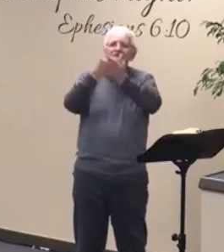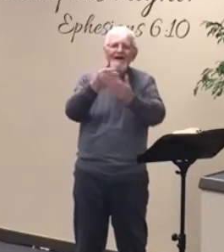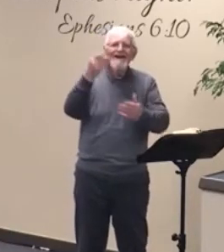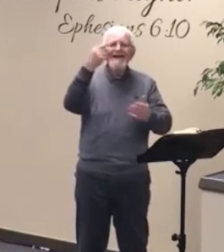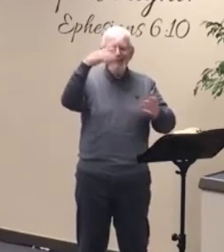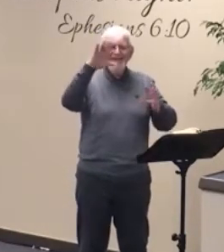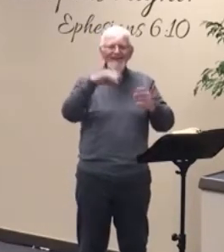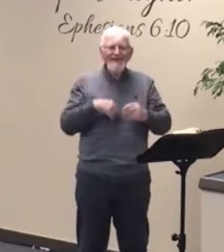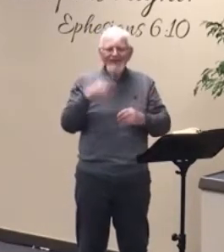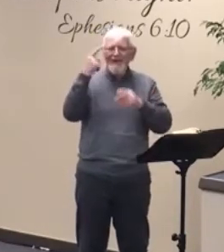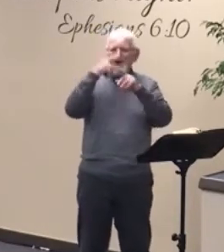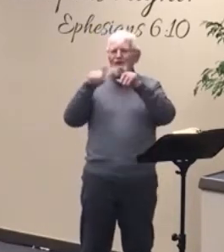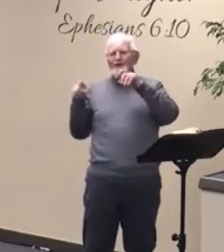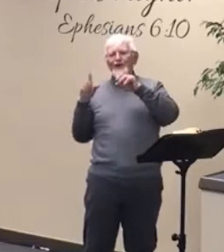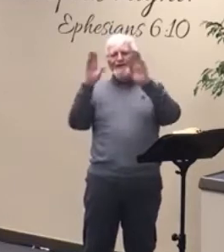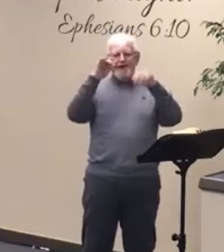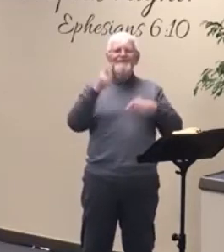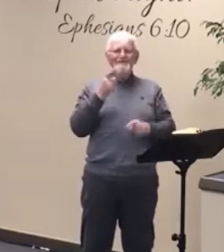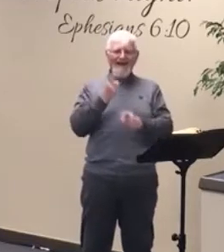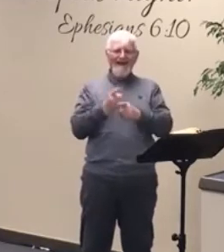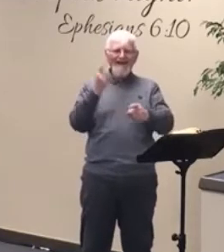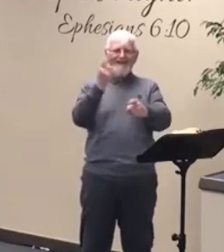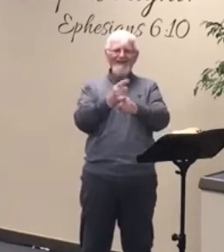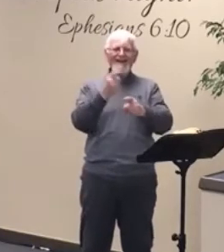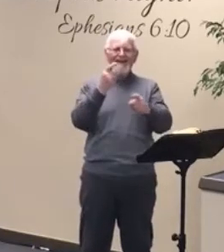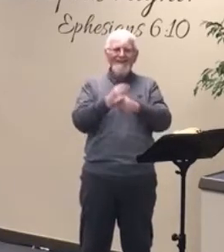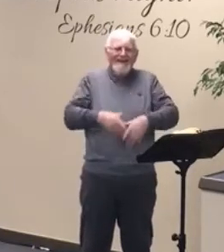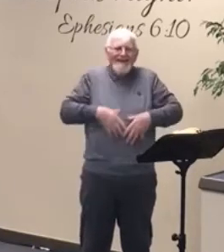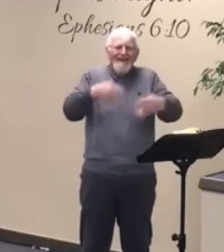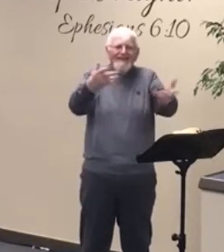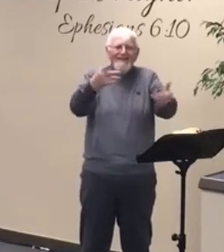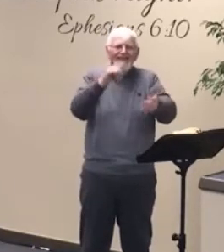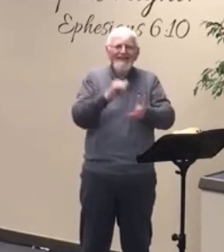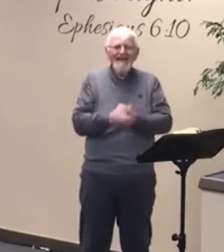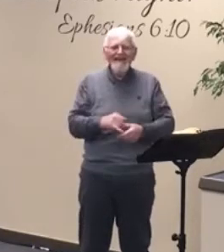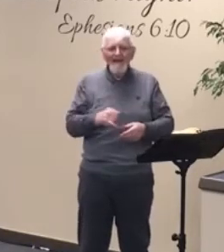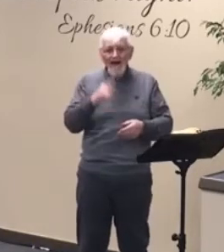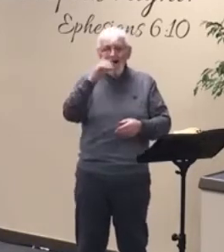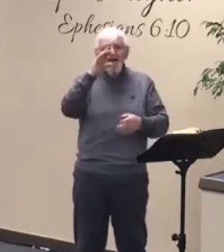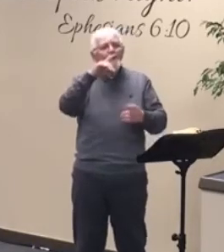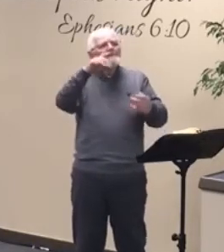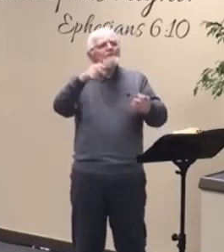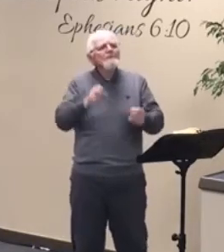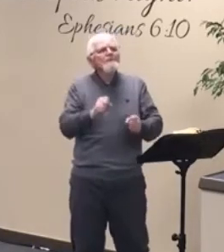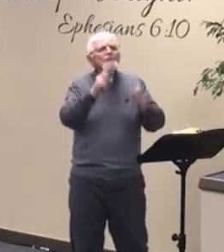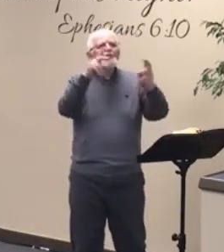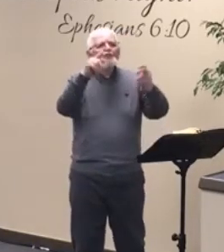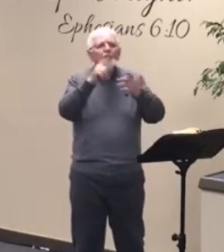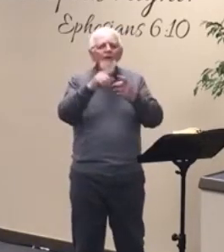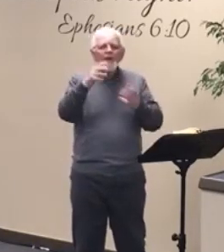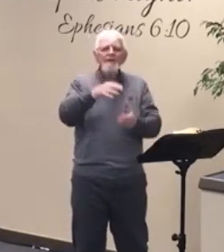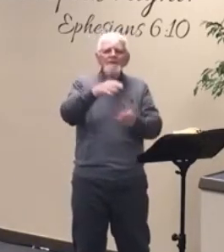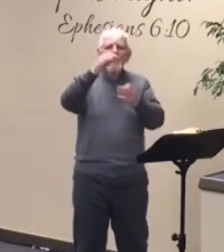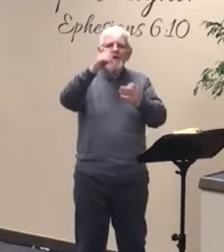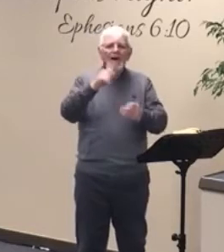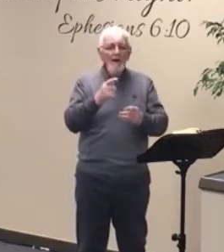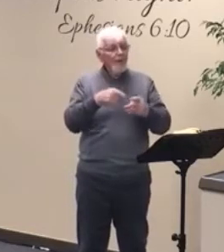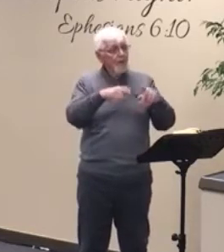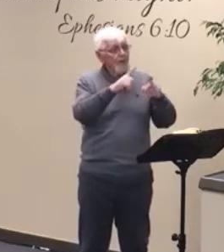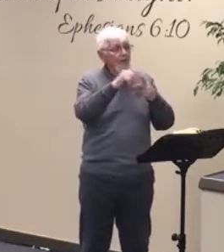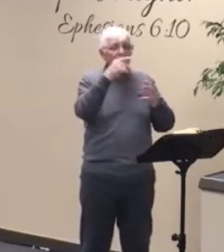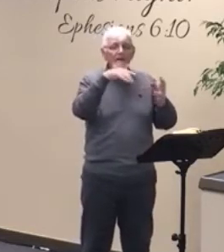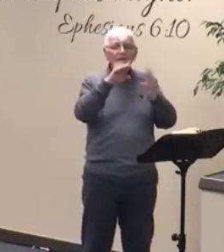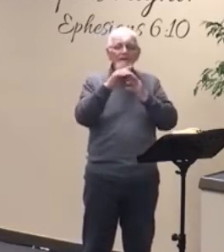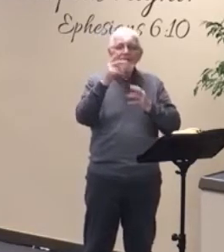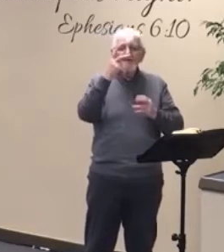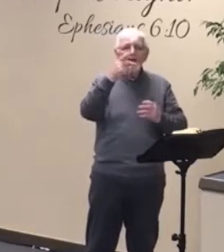me. Guilty. Guilty is charged. I know, I'm supposed to be super spiritual and say, I want to go to heaven because I want to see Jesus first. I know I'm supposed